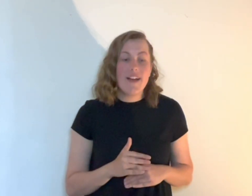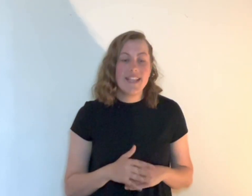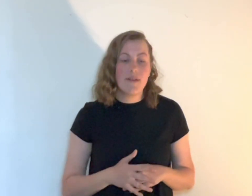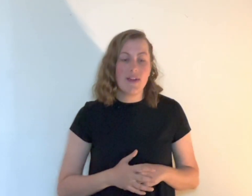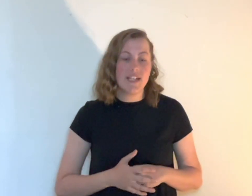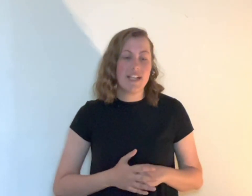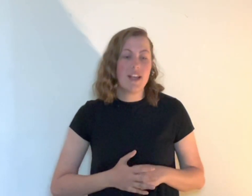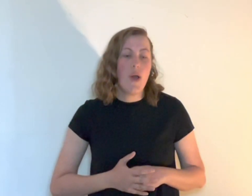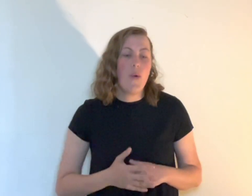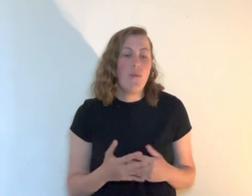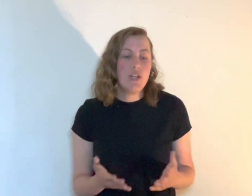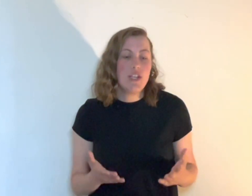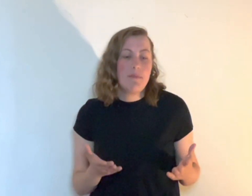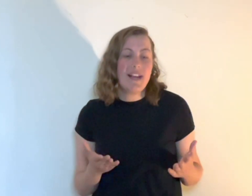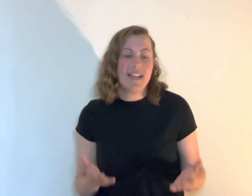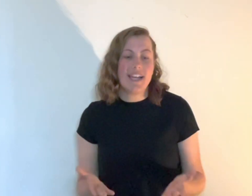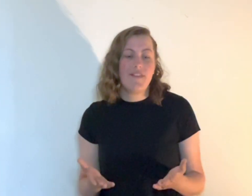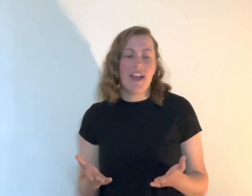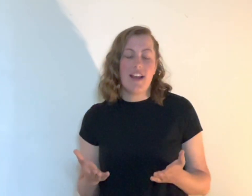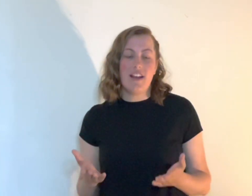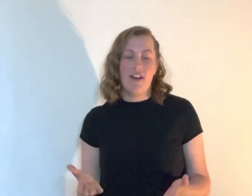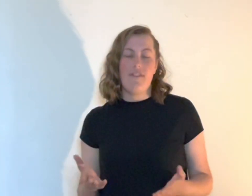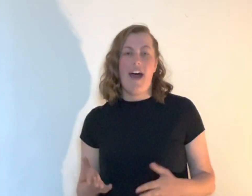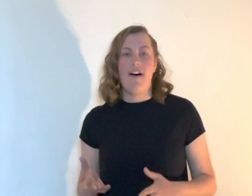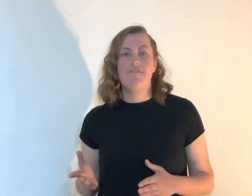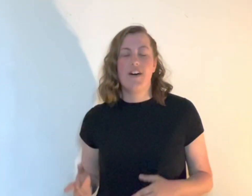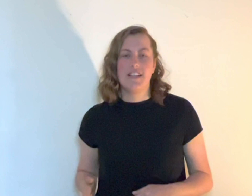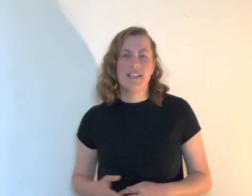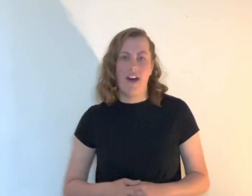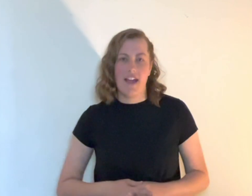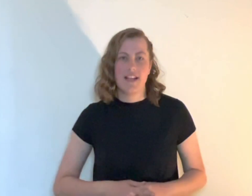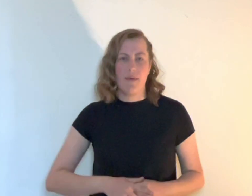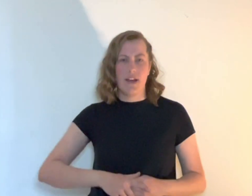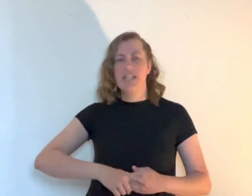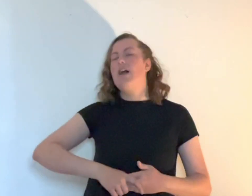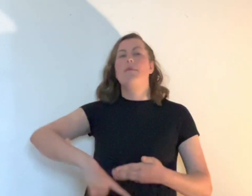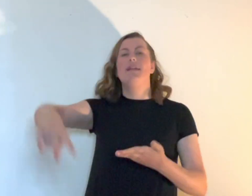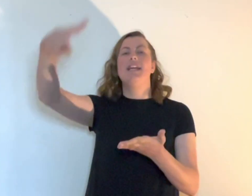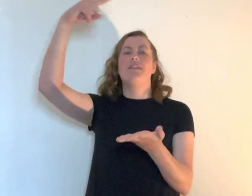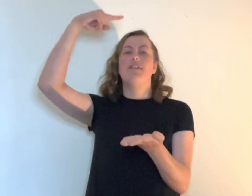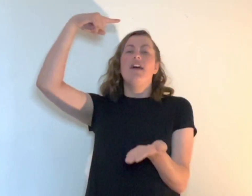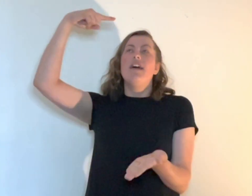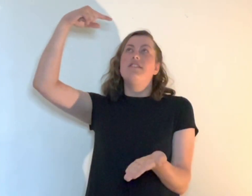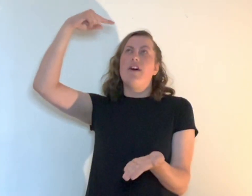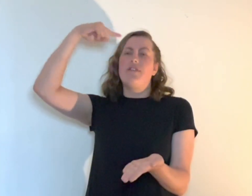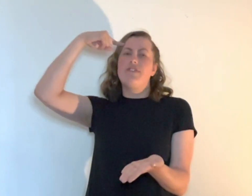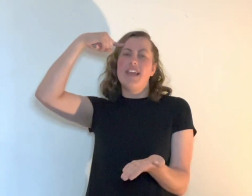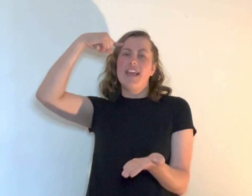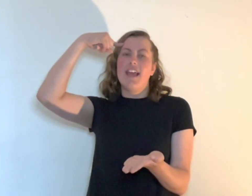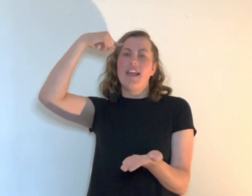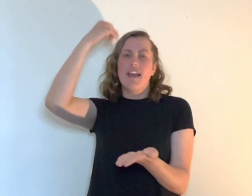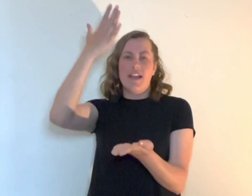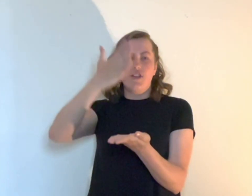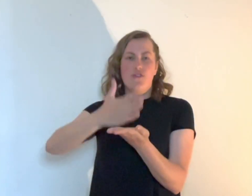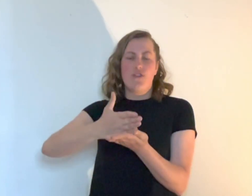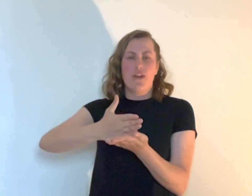Which is Would you believe in love at first sight? So we're going to start with believe So thinking it's true